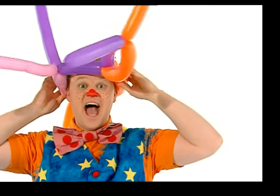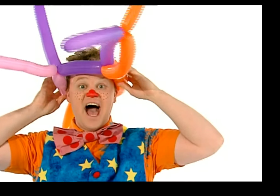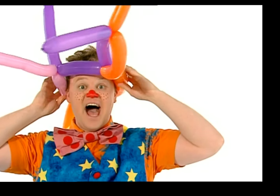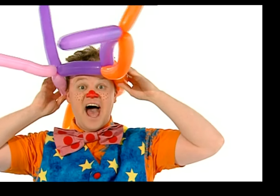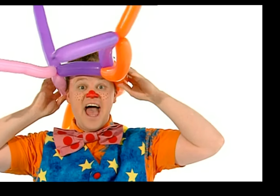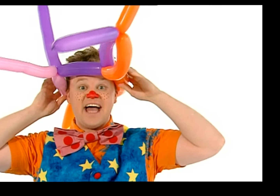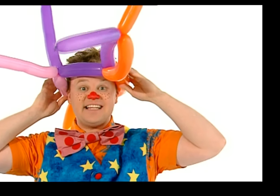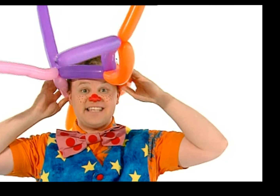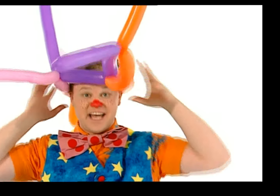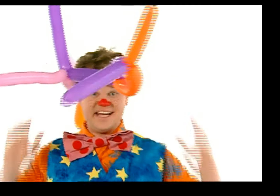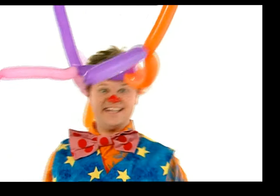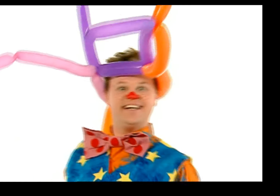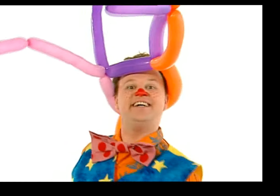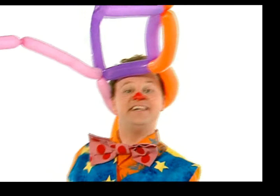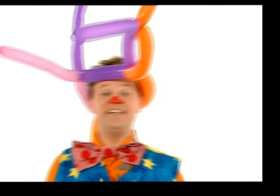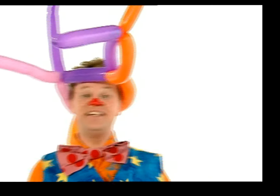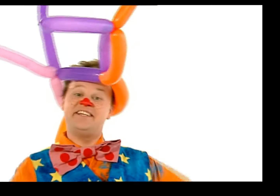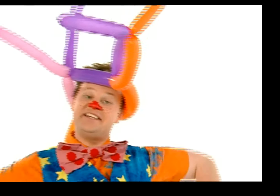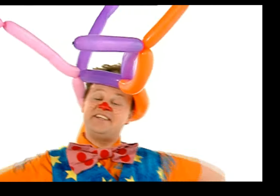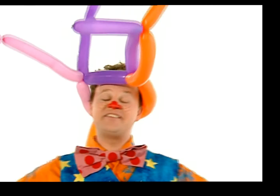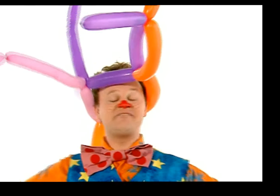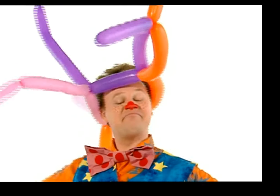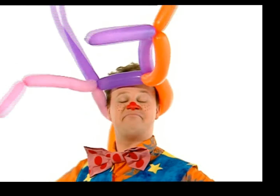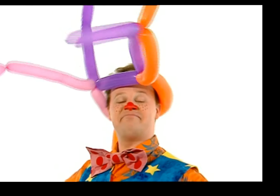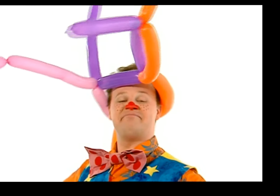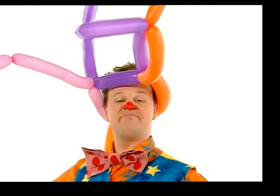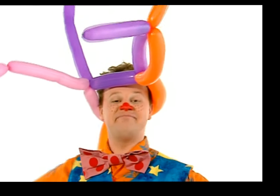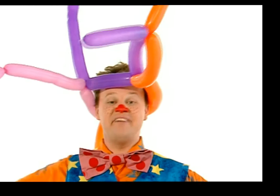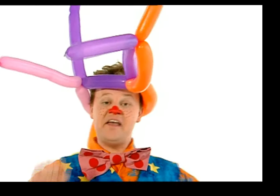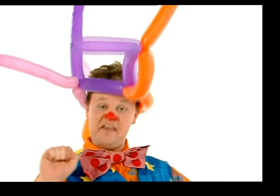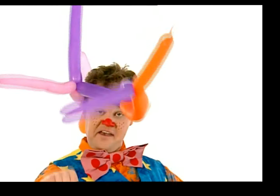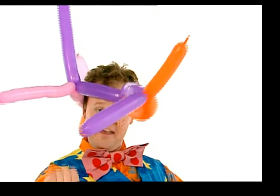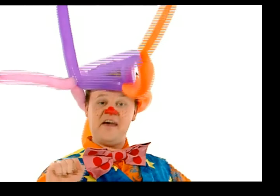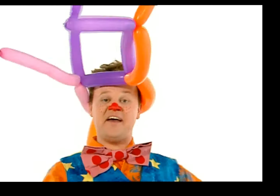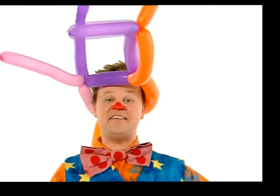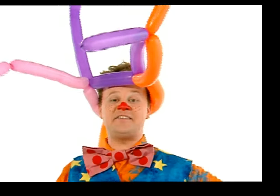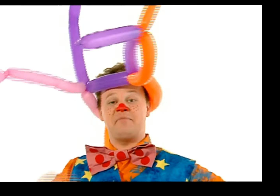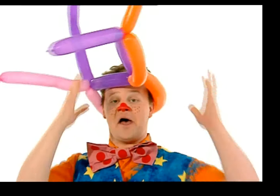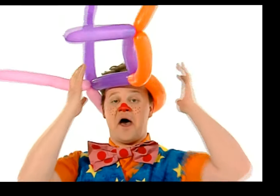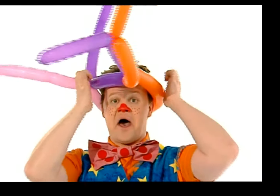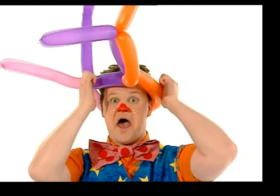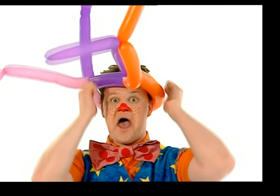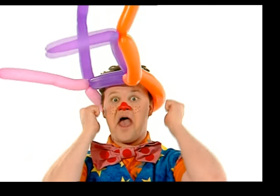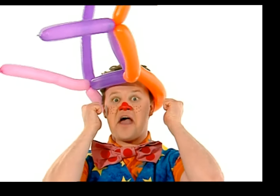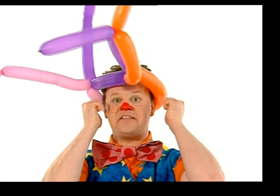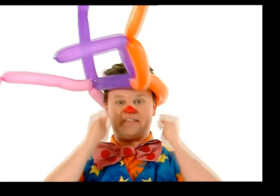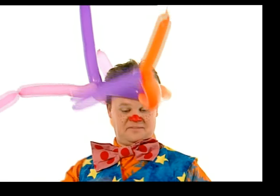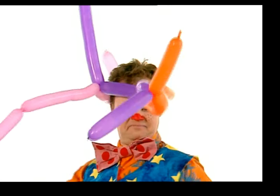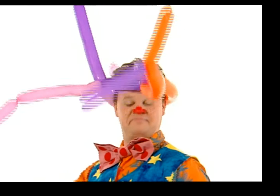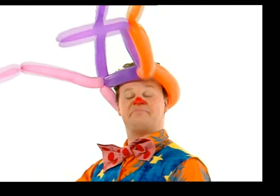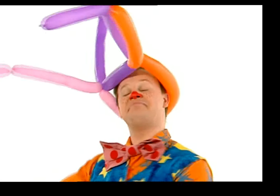A hat! A hat, Mr. Tumble? Yes, a hat! That's a